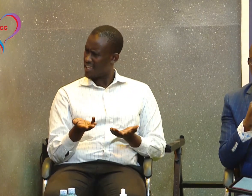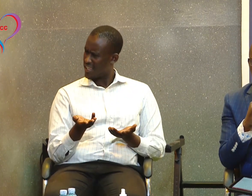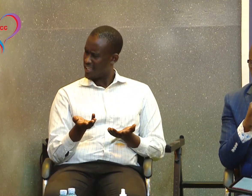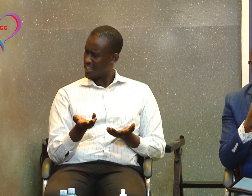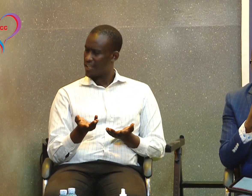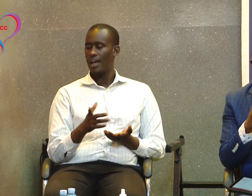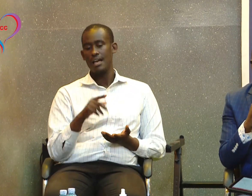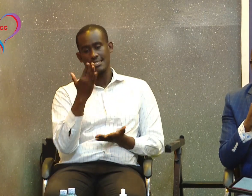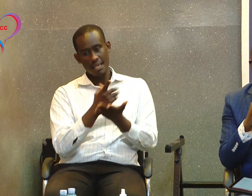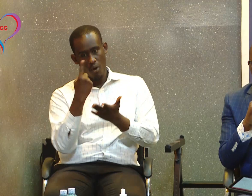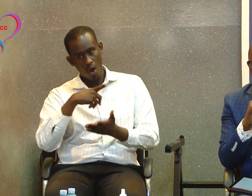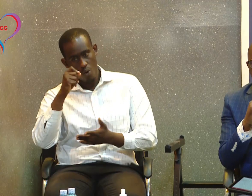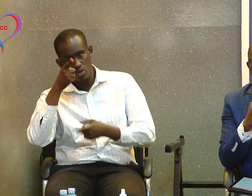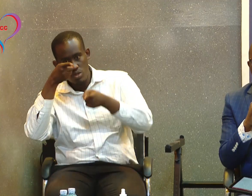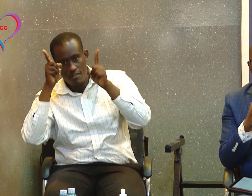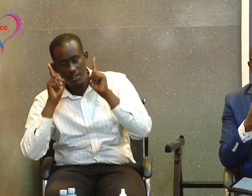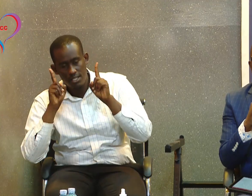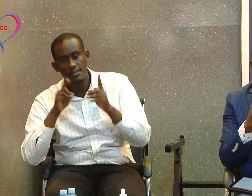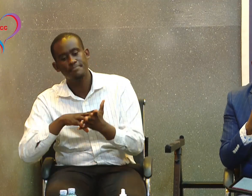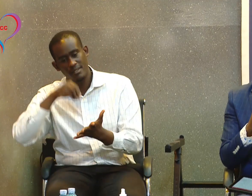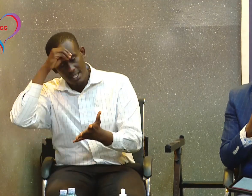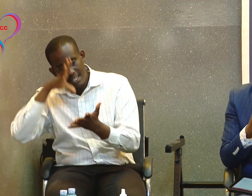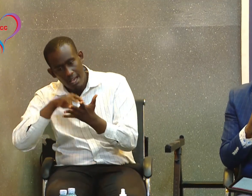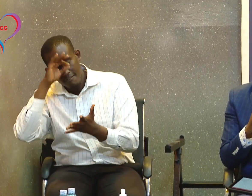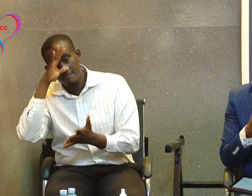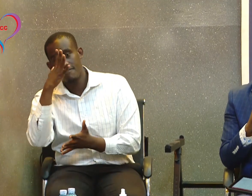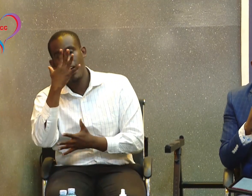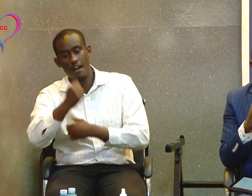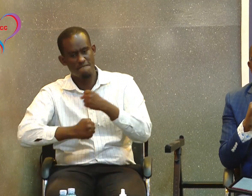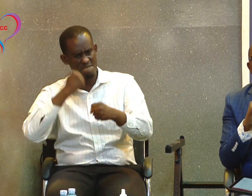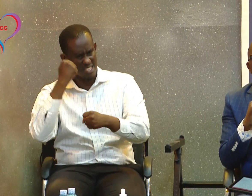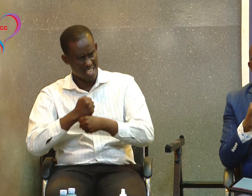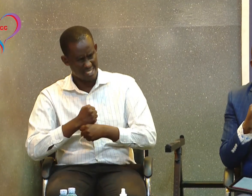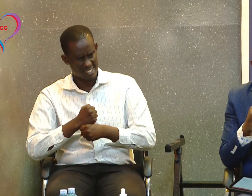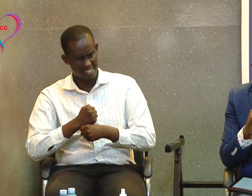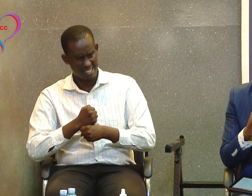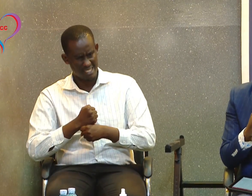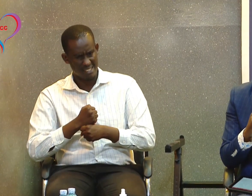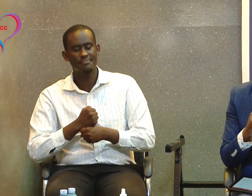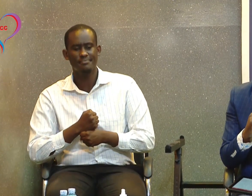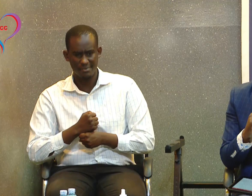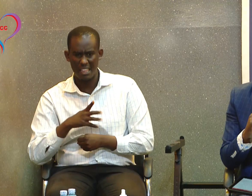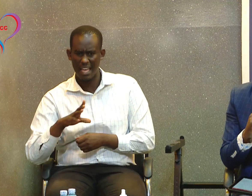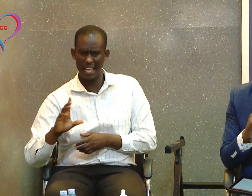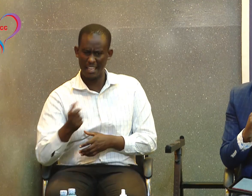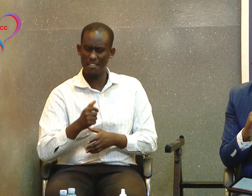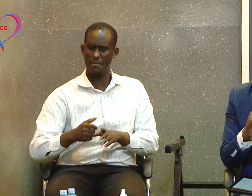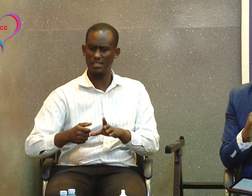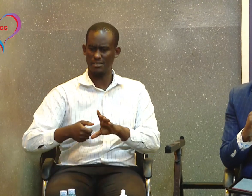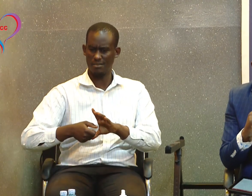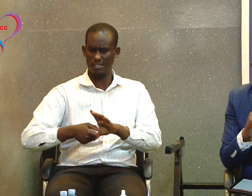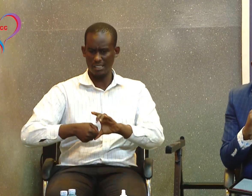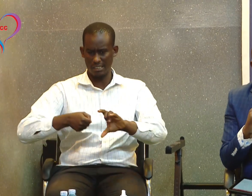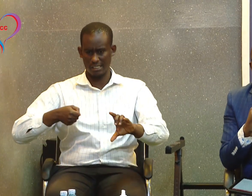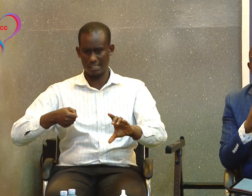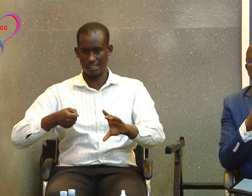Someone goes to the university, studies for only 5 years. They give them a knife to